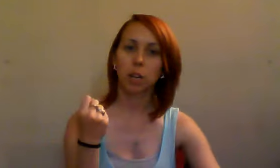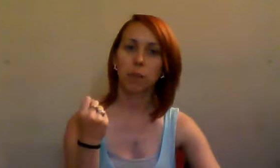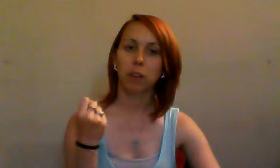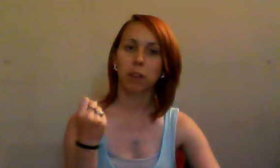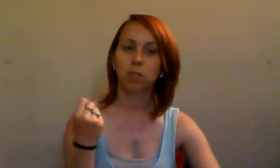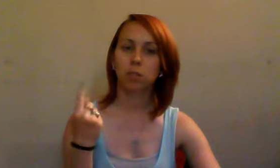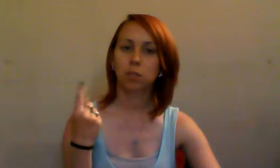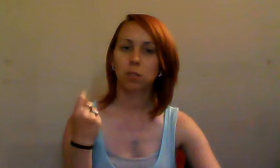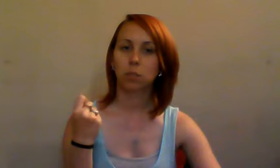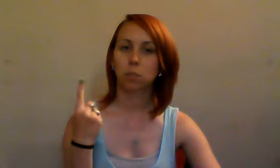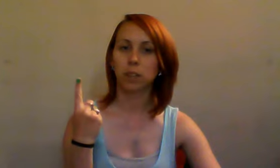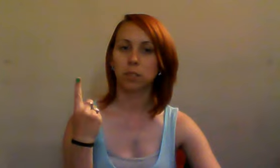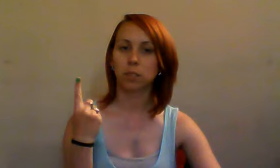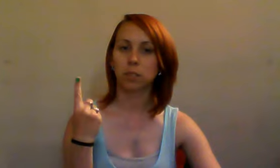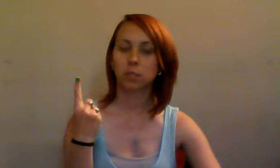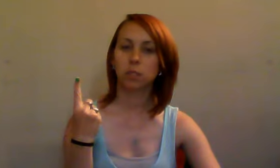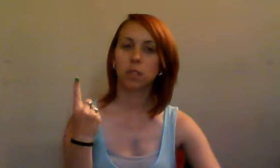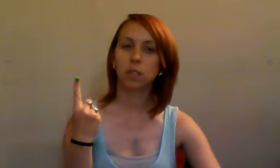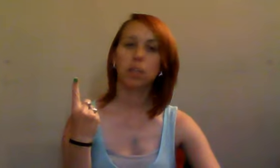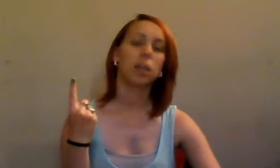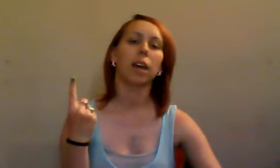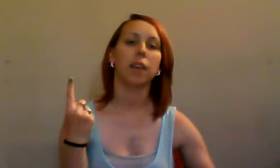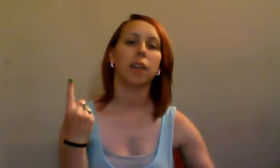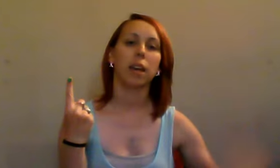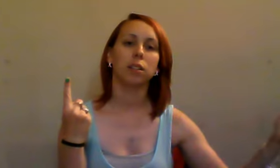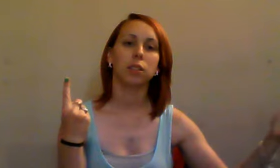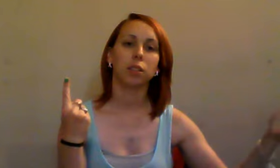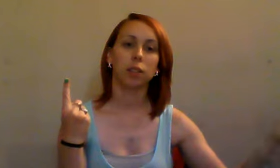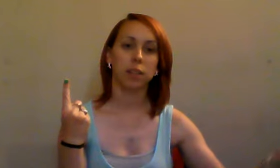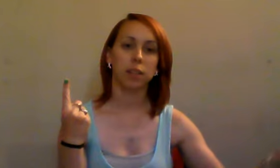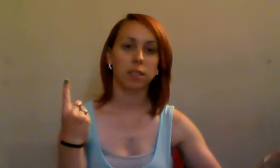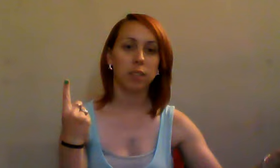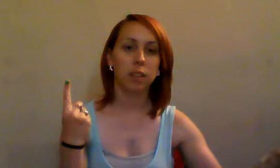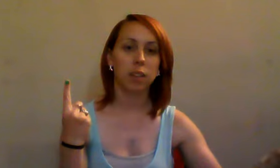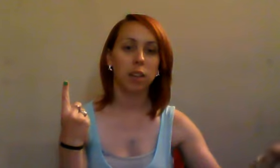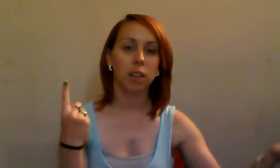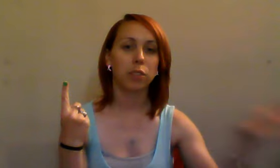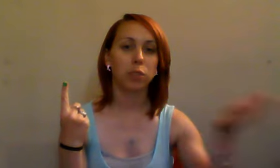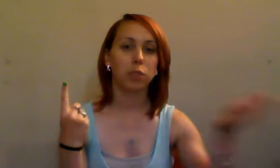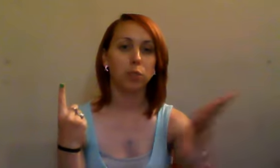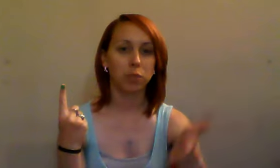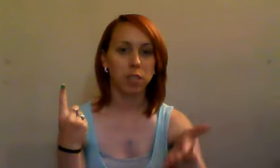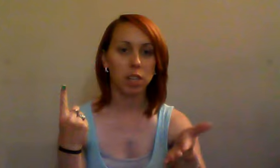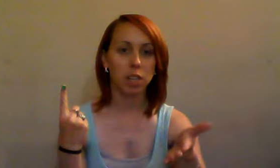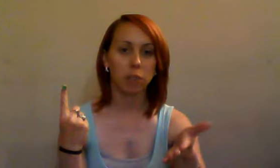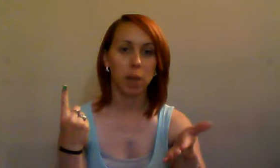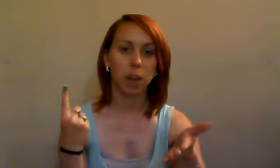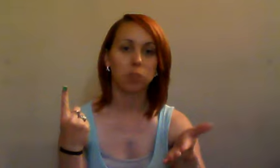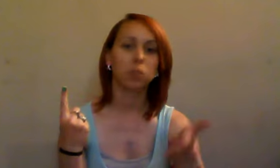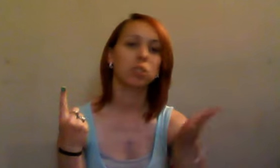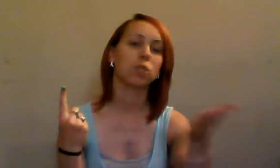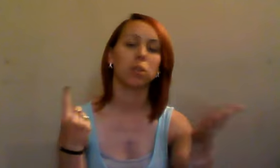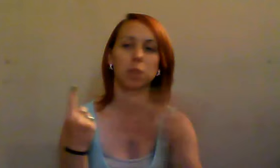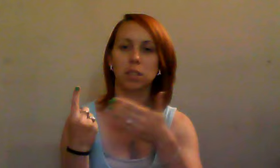bounce 1. And then, as I said, 11 through 15 have a pattern, which is going to be this